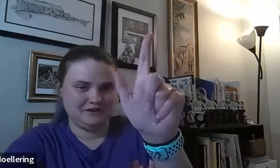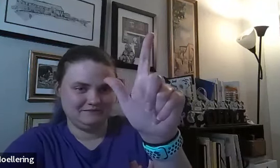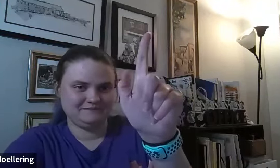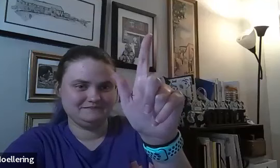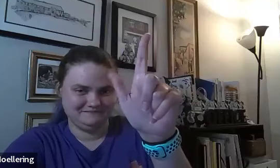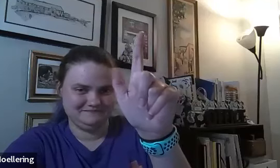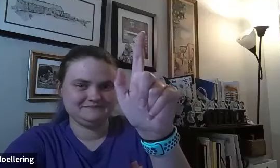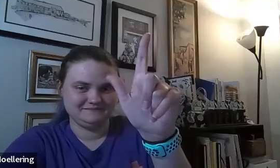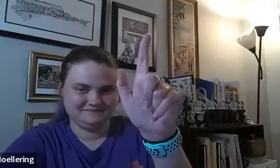21.